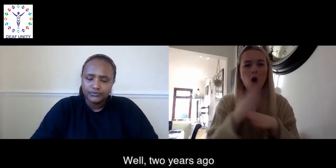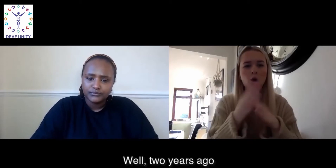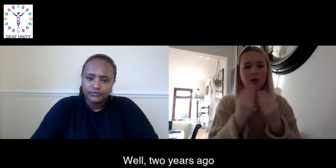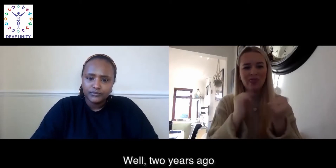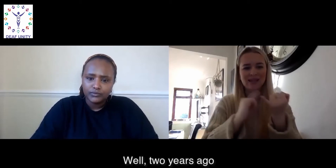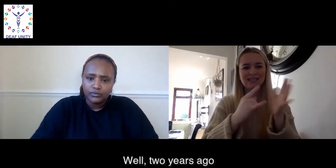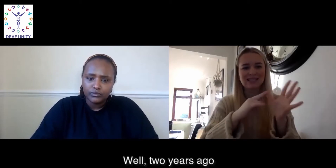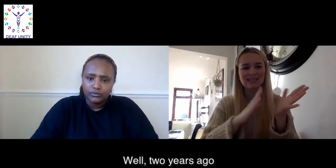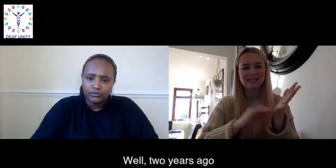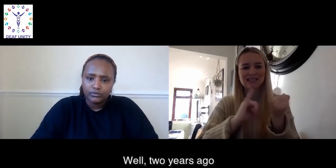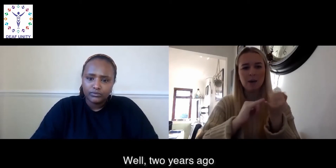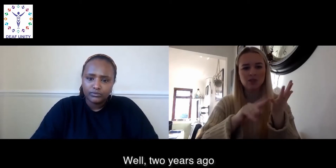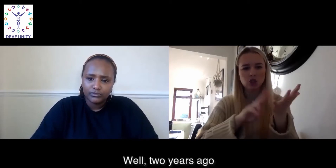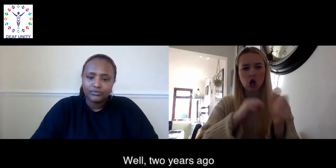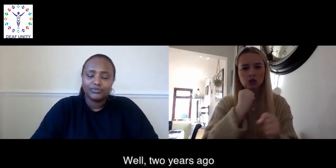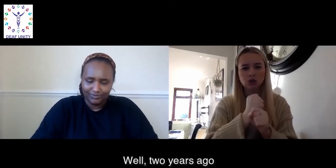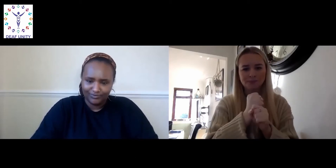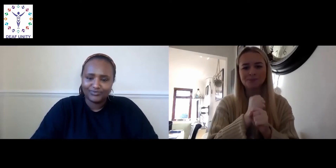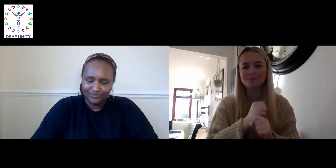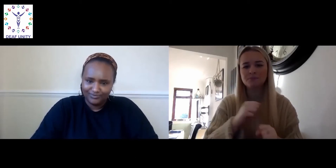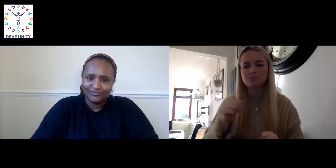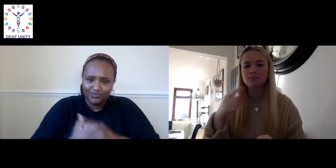Well, 2 years ago, I worked with Samsung.